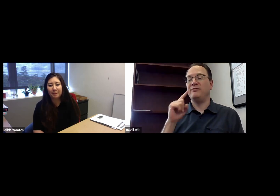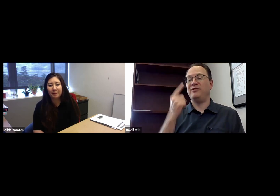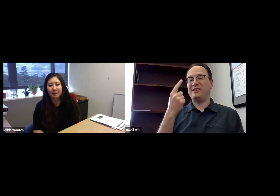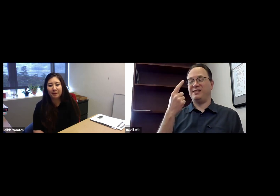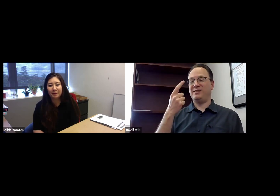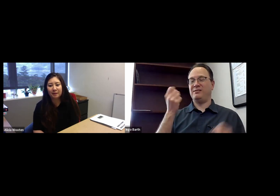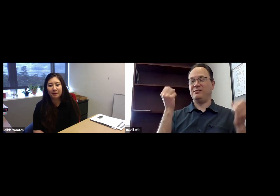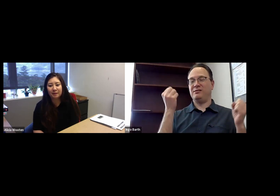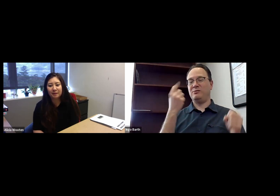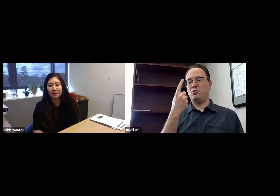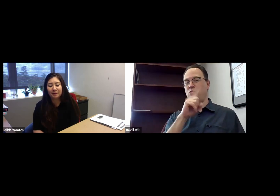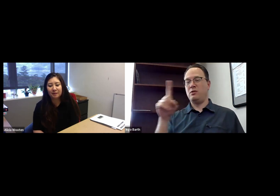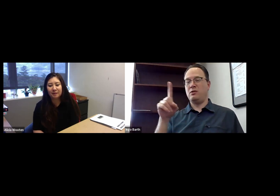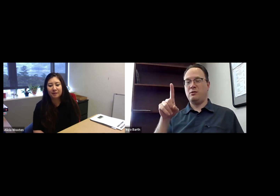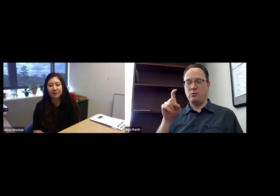chemical elements as well.